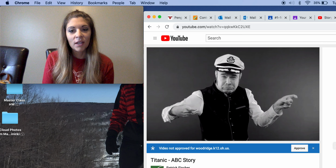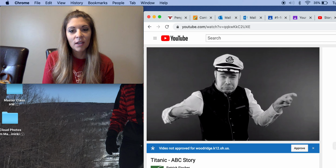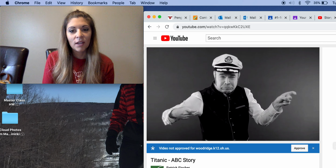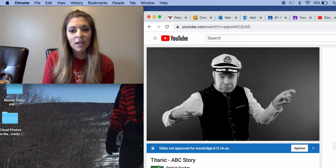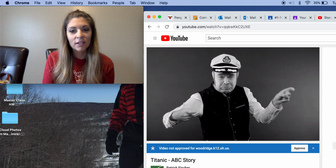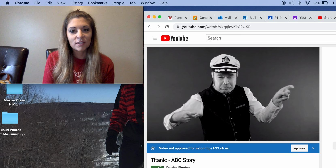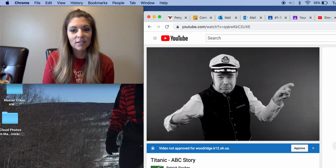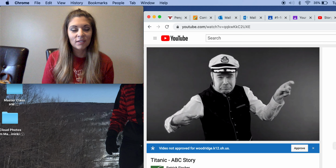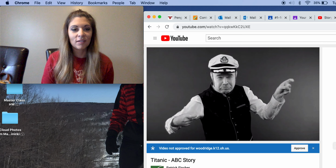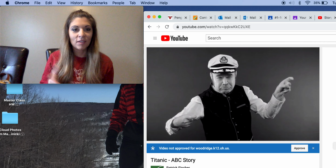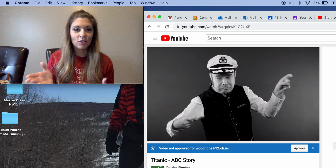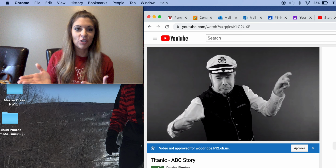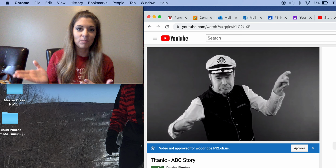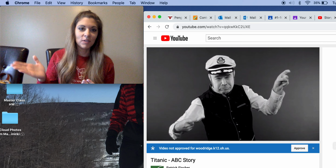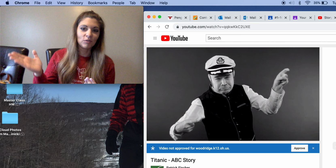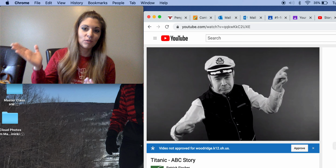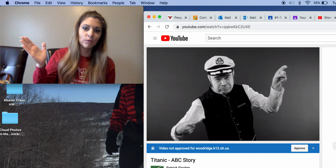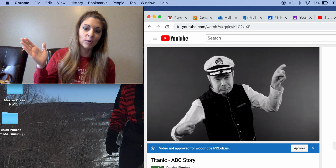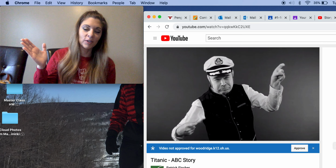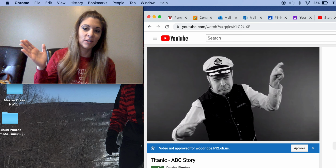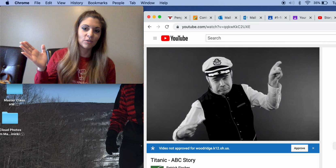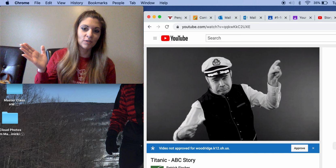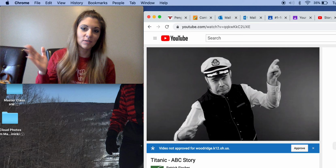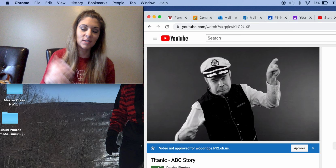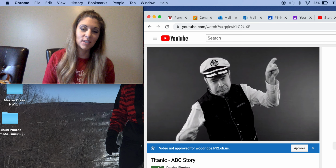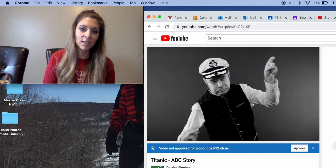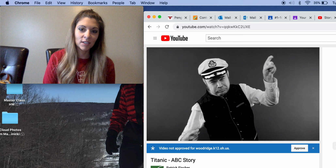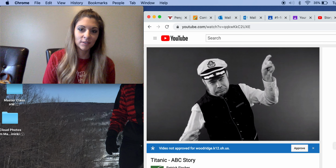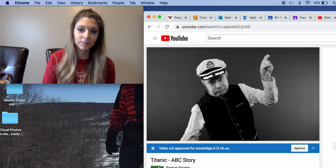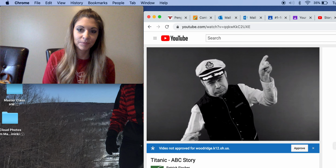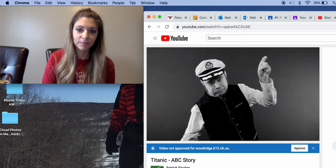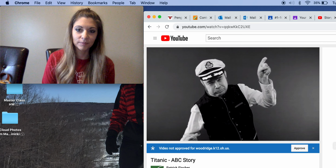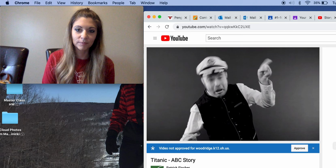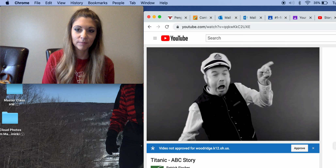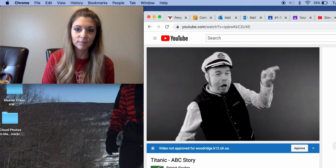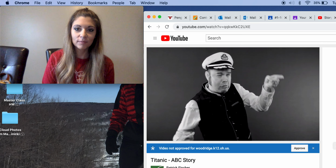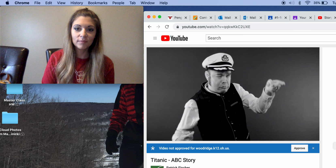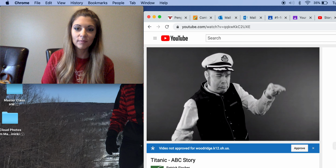him. X, the ship tilts forward and starts to sink.